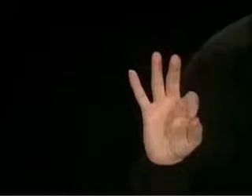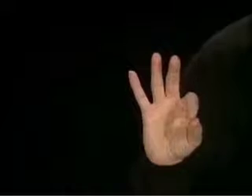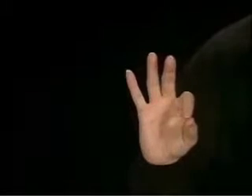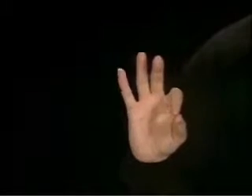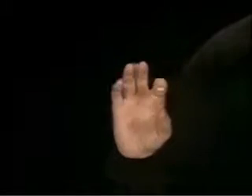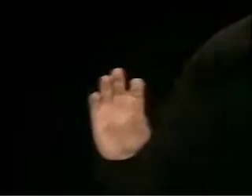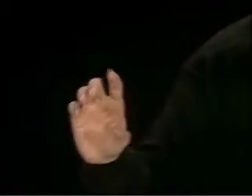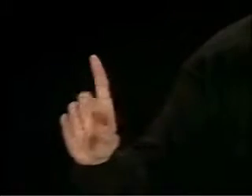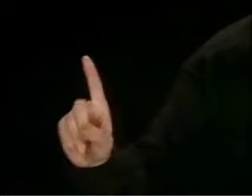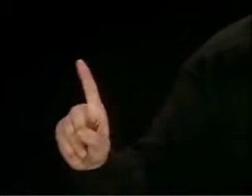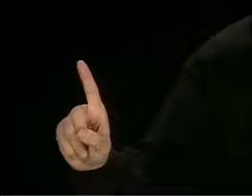91,